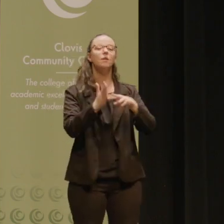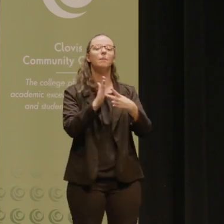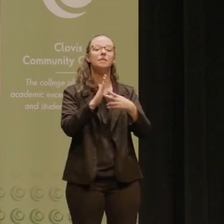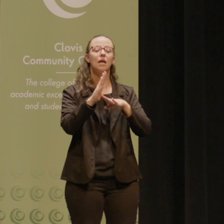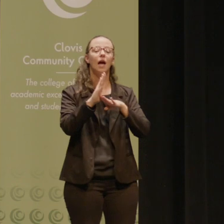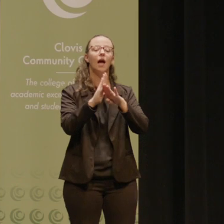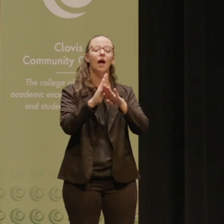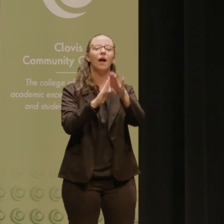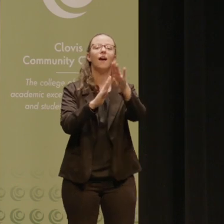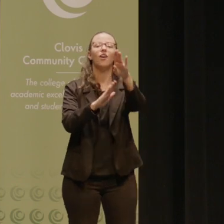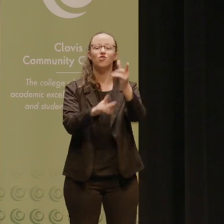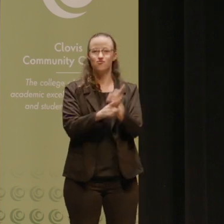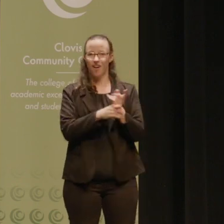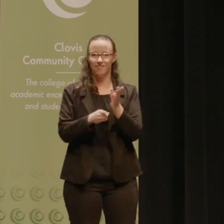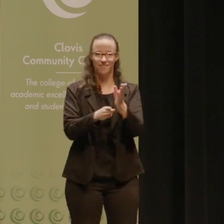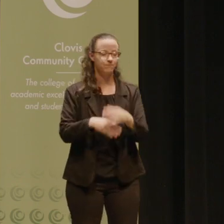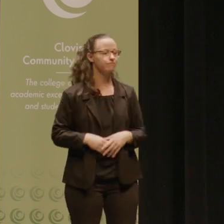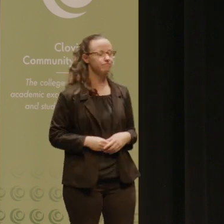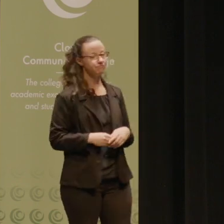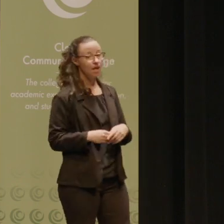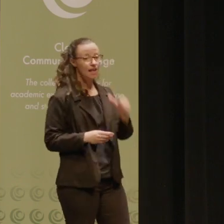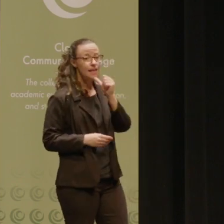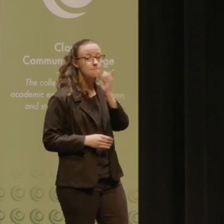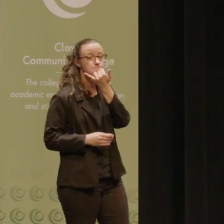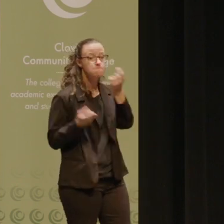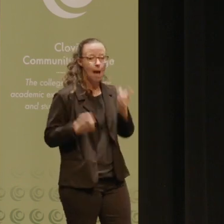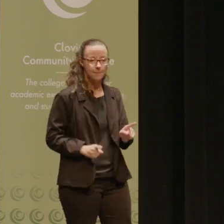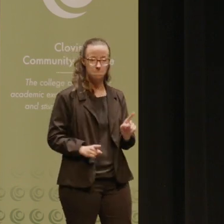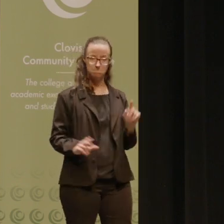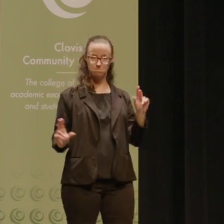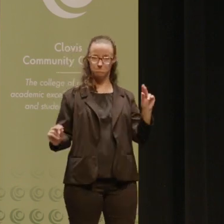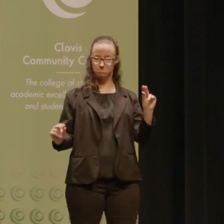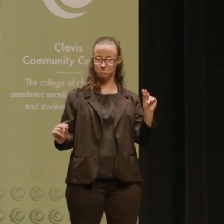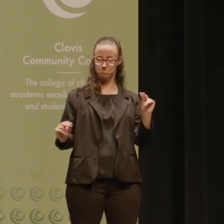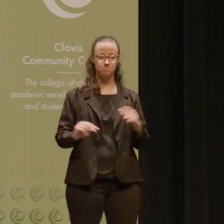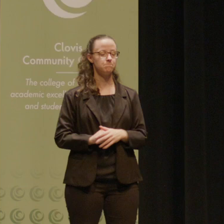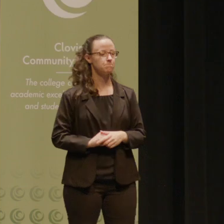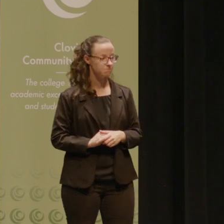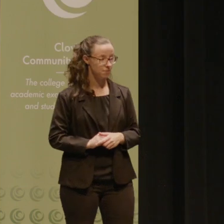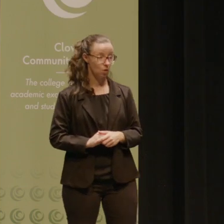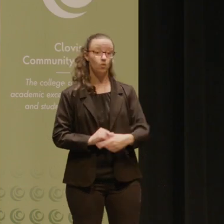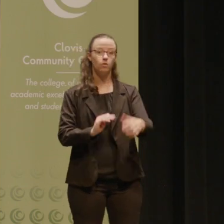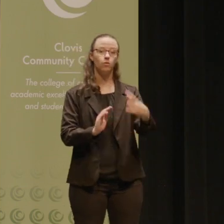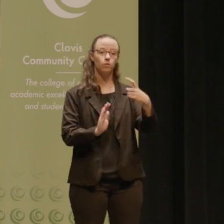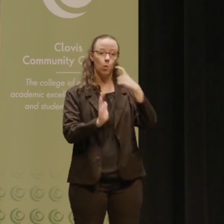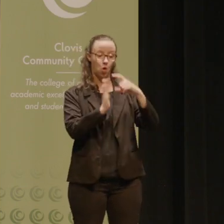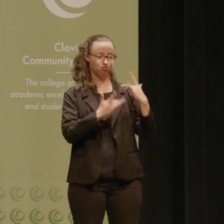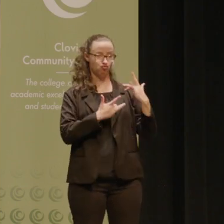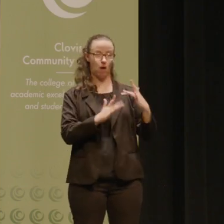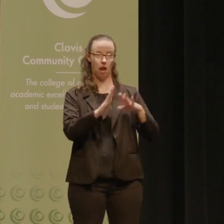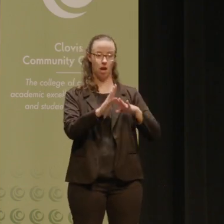direction. And that didn't happen by accident. The trend that's going upward didn't happen by